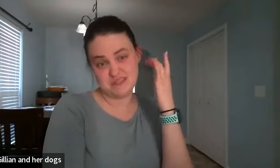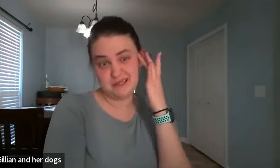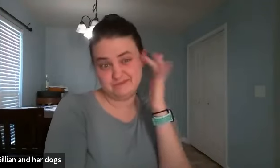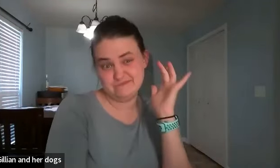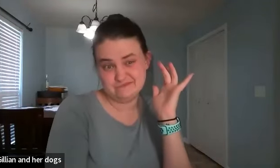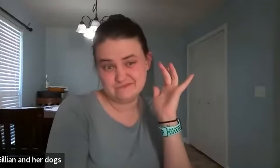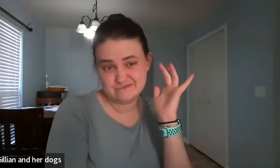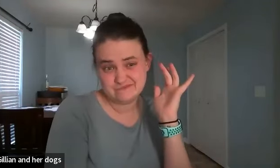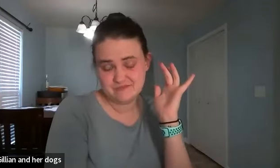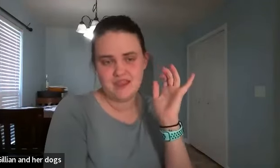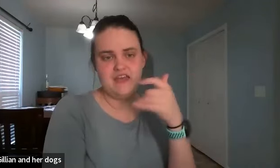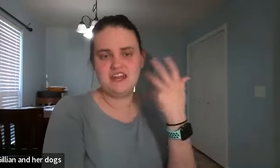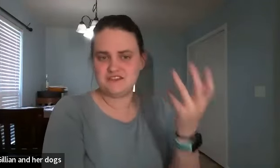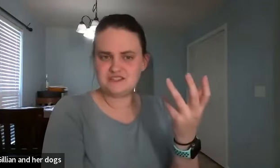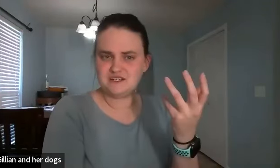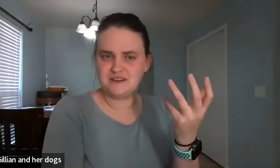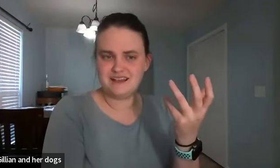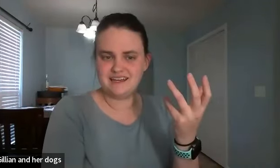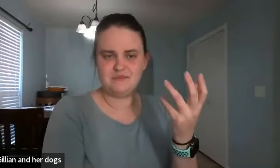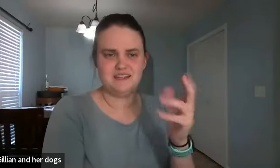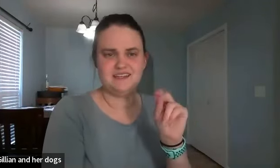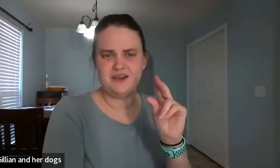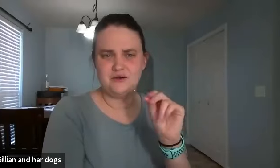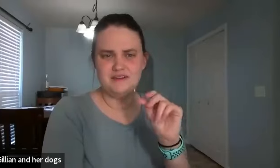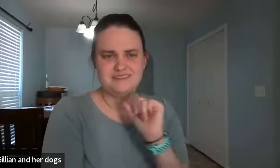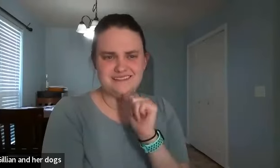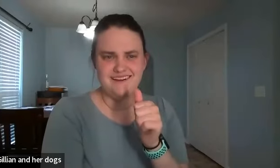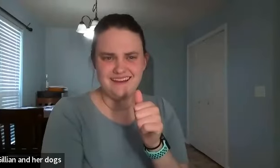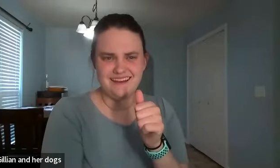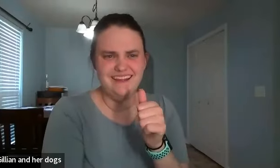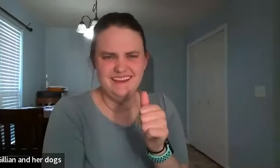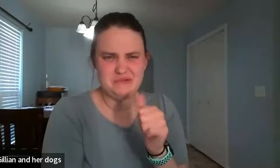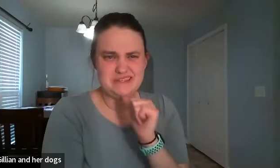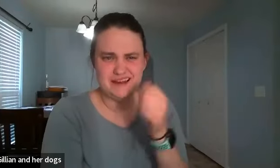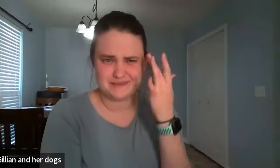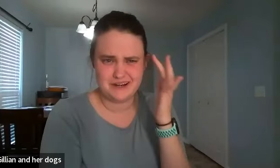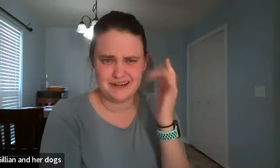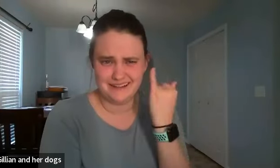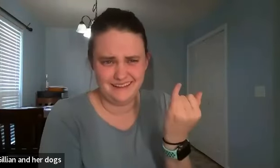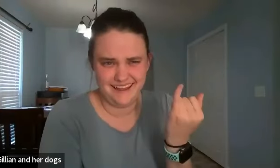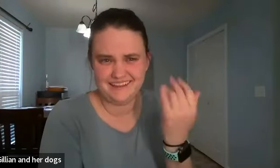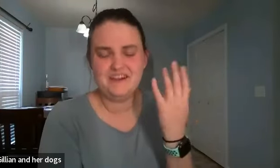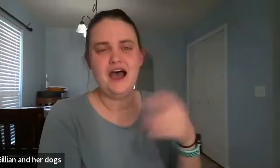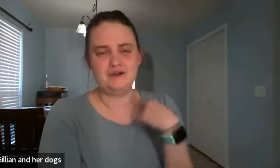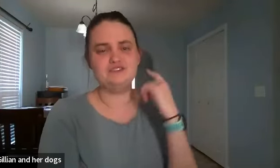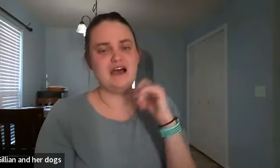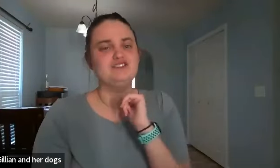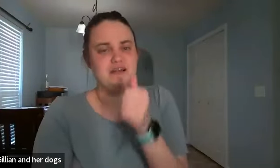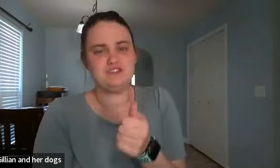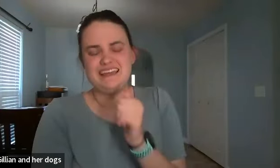like, And then if they're still not getting, I'll be like, no, it was not. It was not a smart idea. Like I'll straight up just say it was